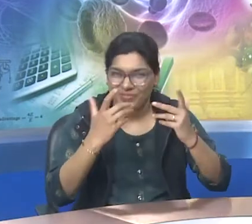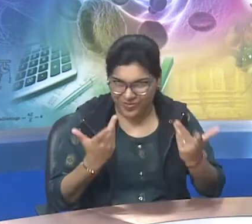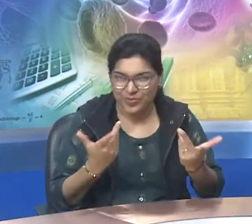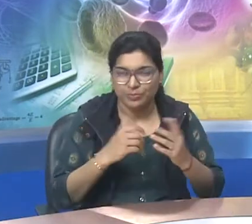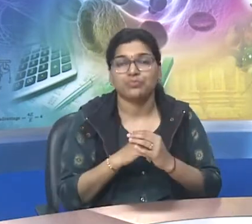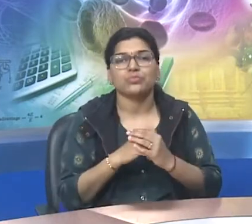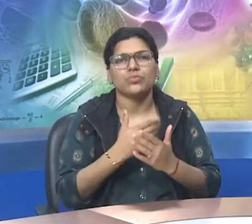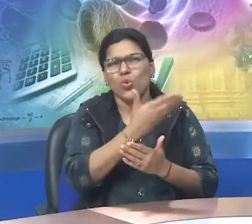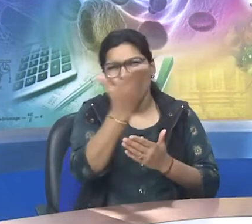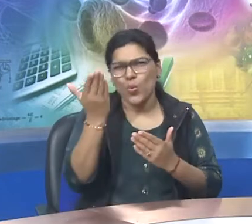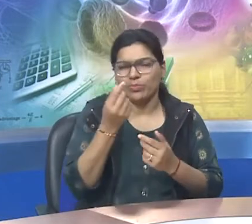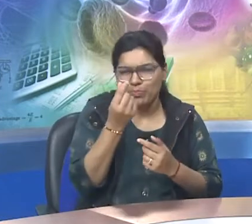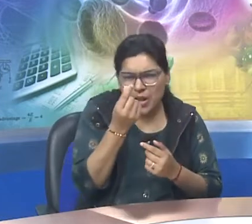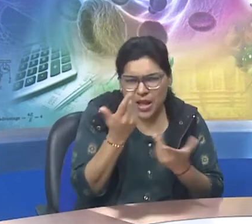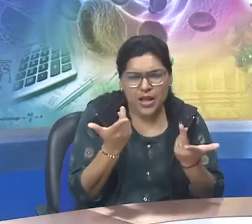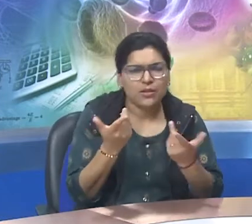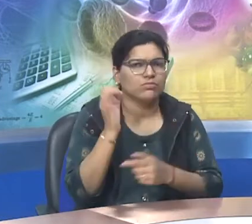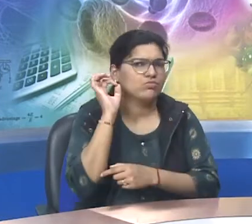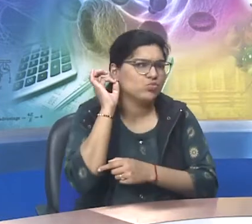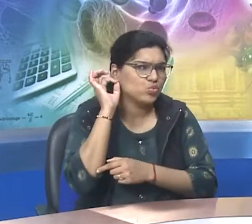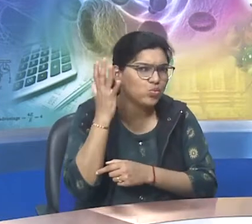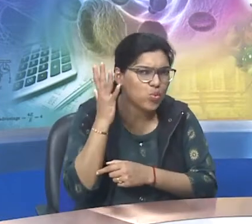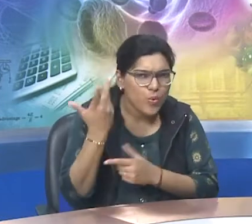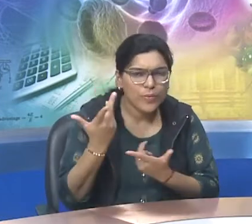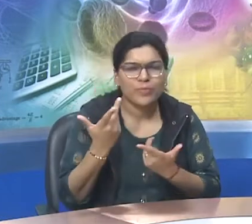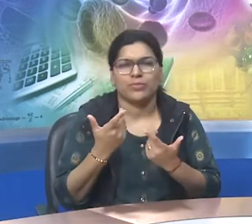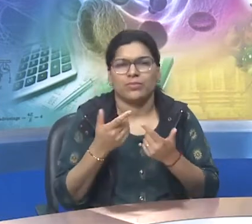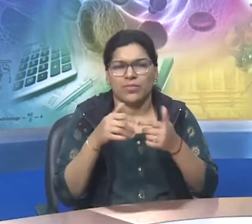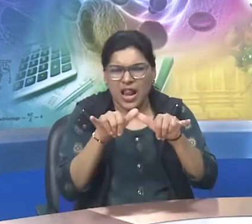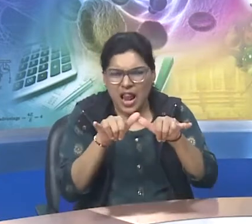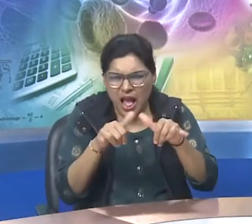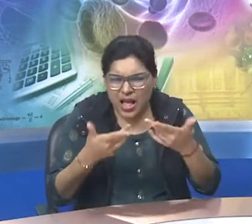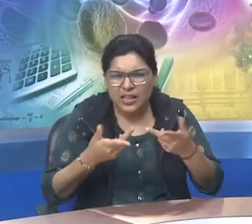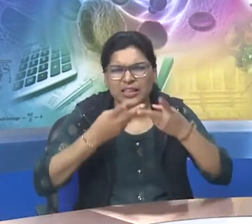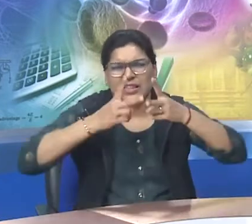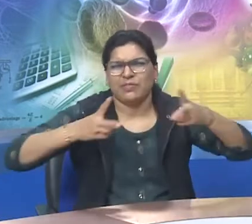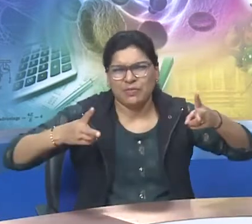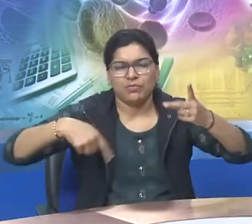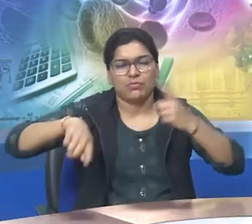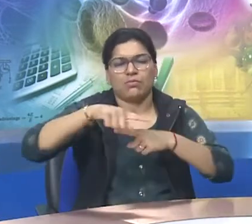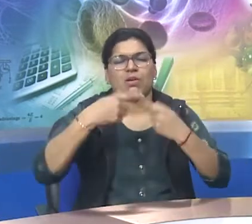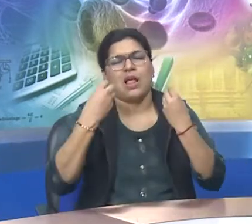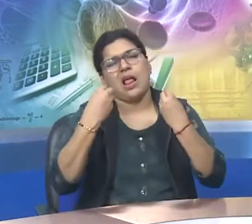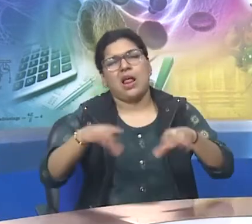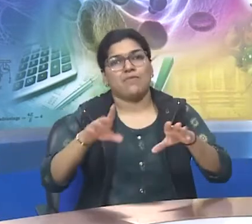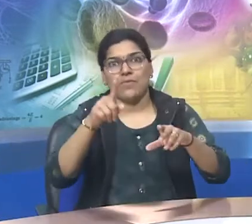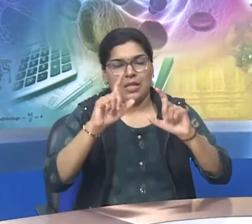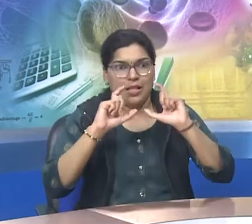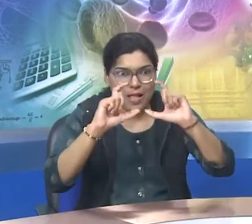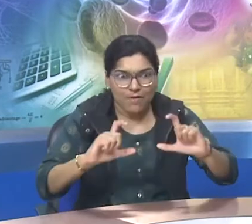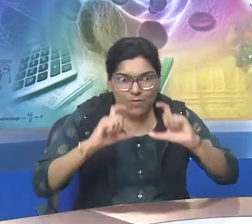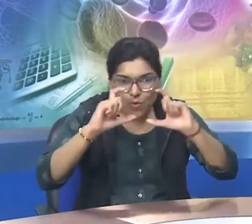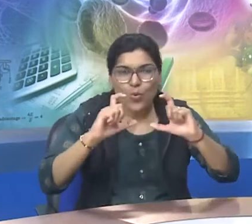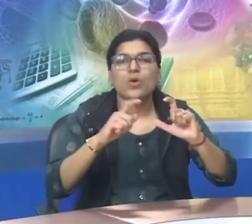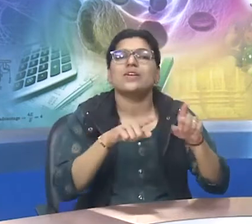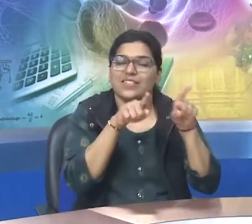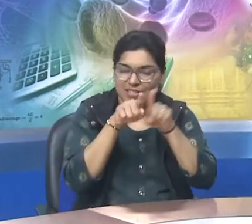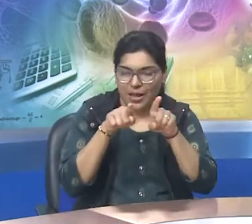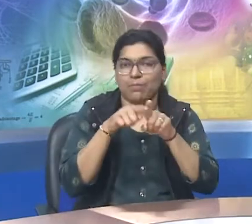are careful. So similar thing, when you have lots of jewelry, something very costly, something wealthy, then you